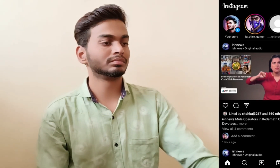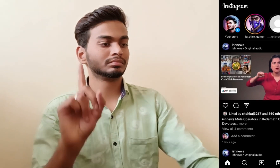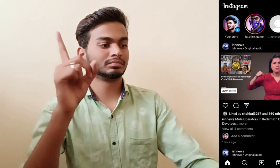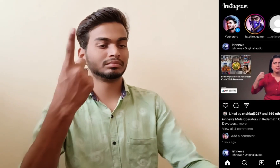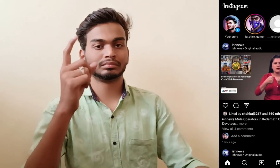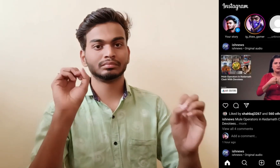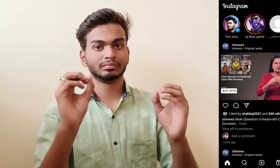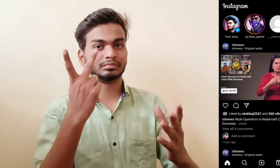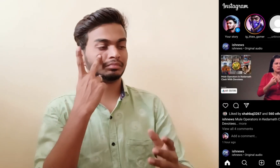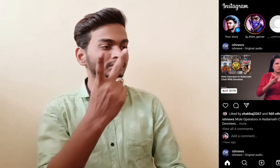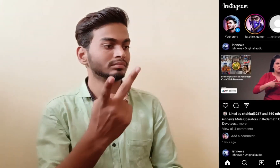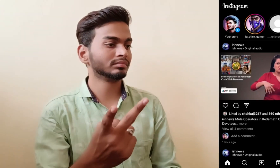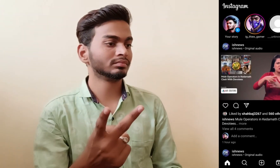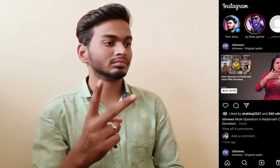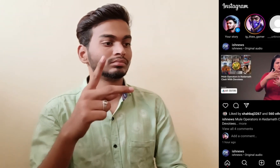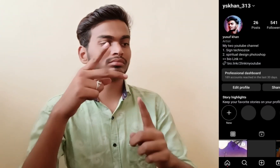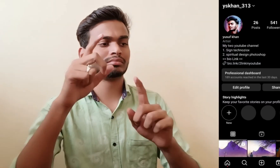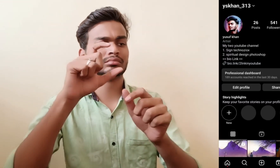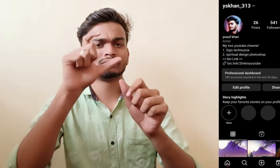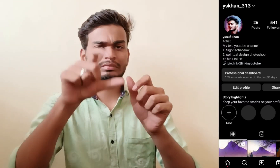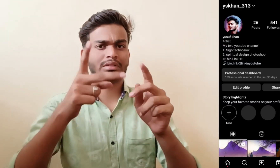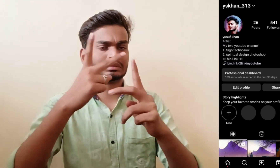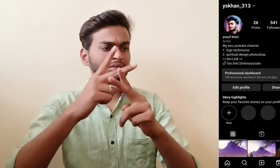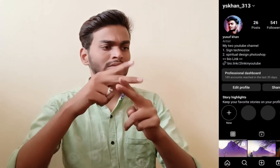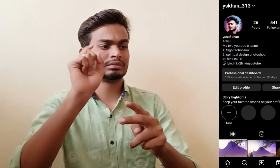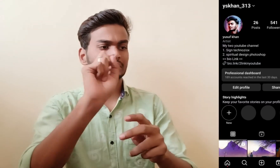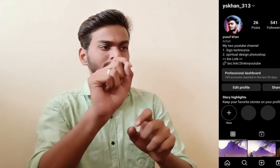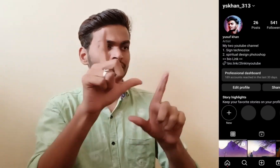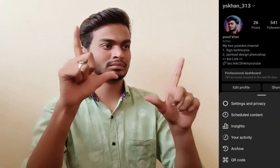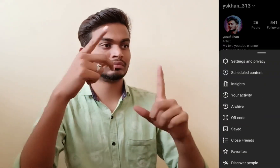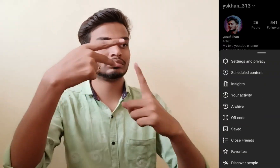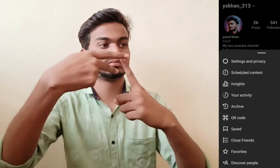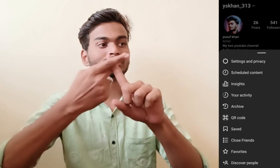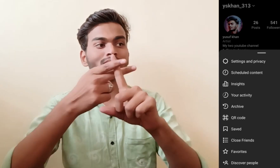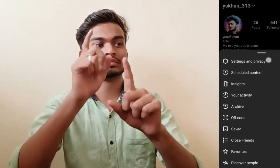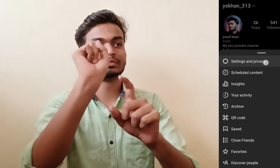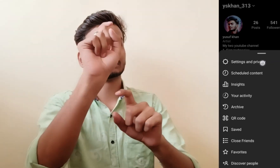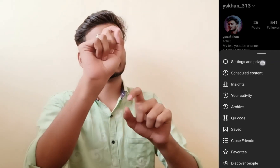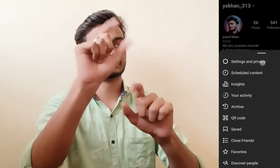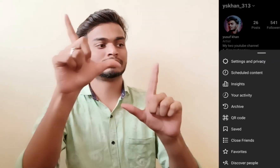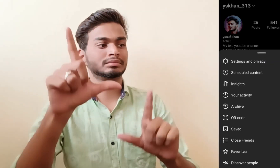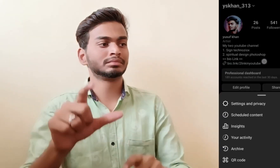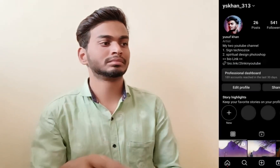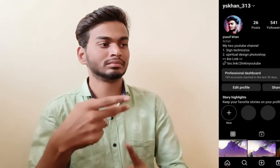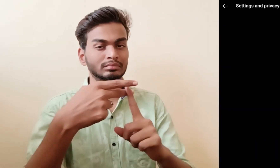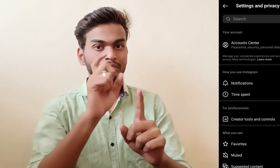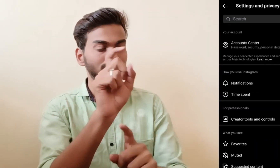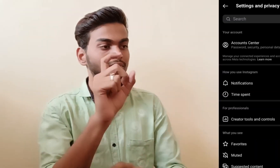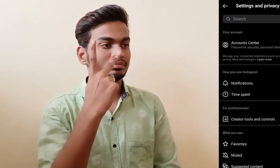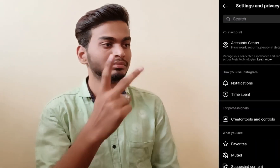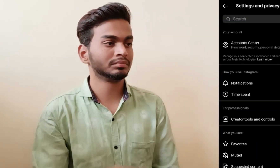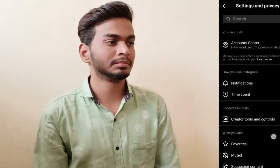First start you see my account profile in setting